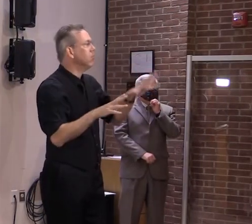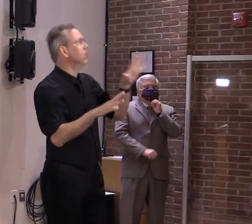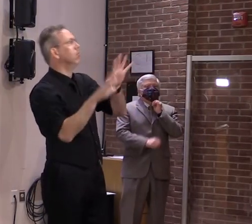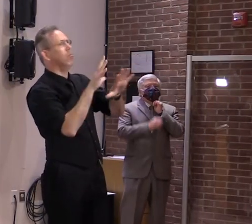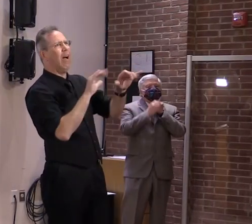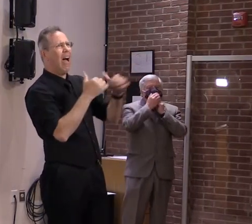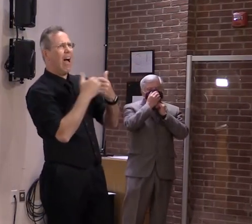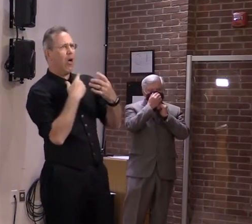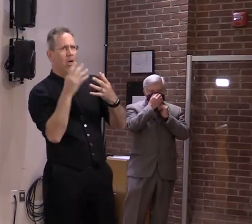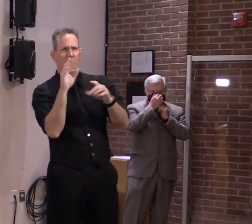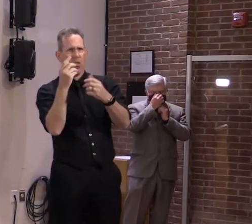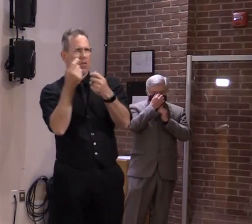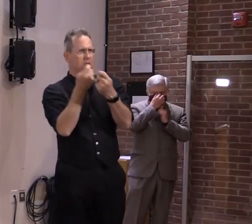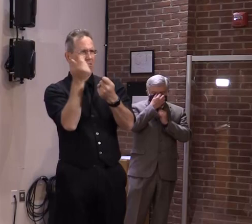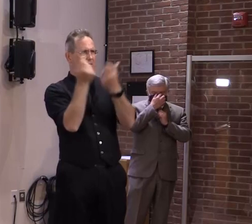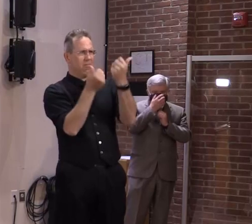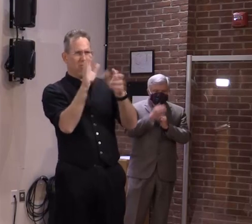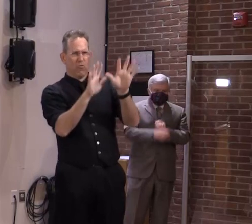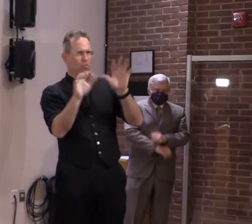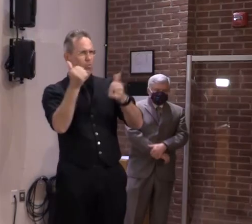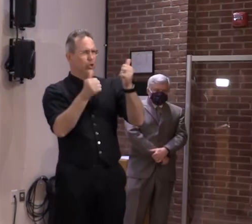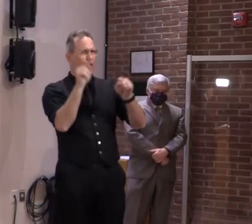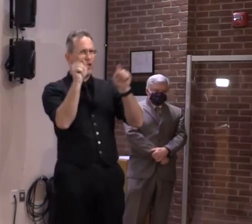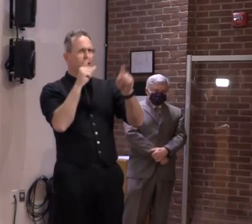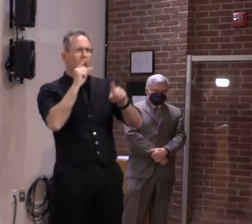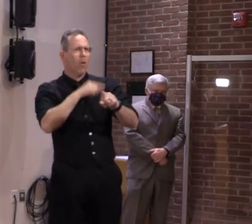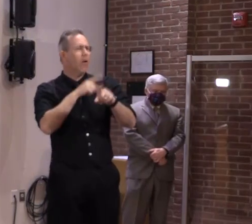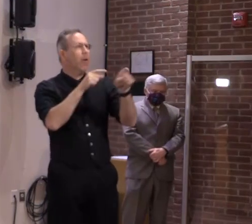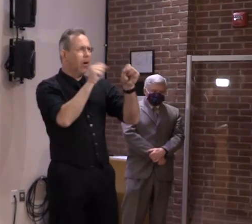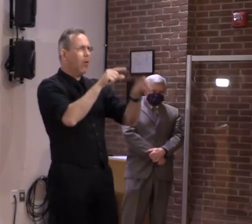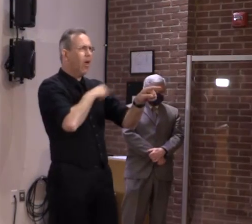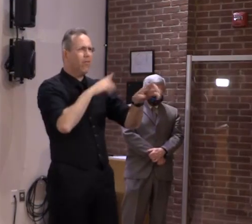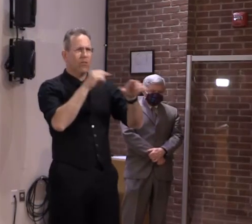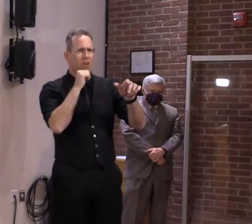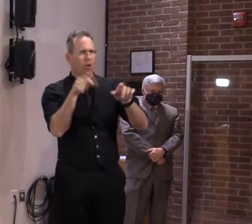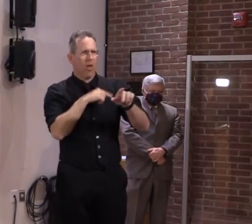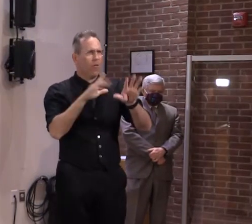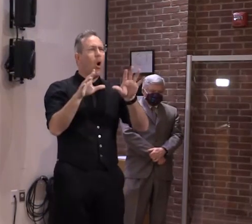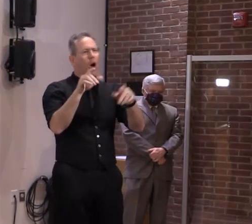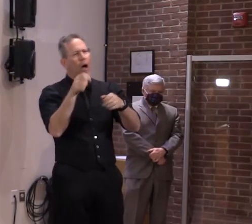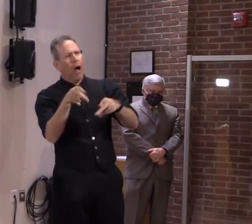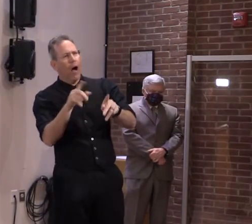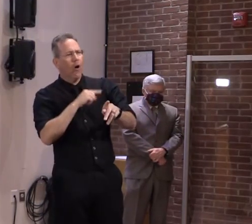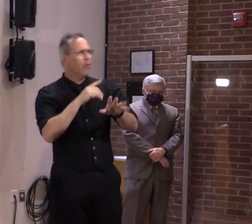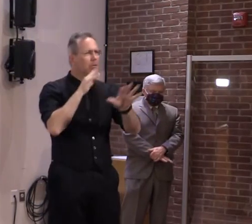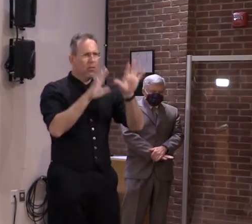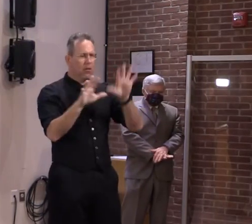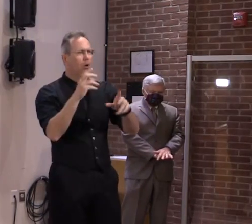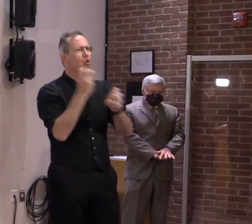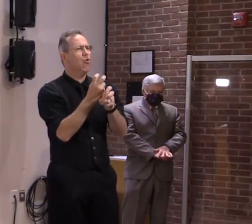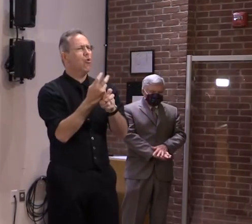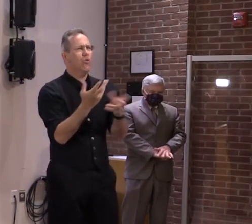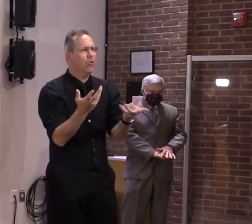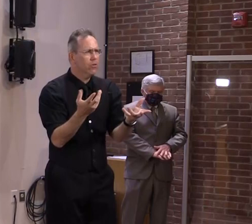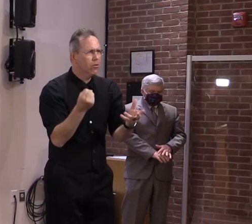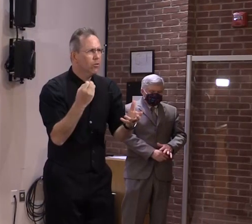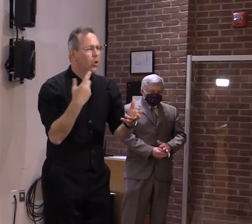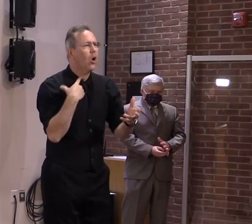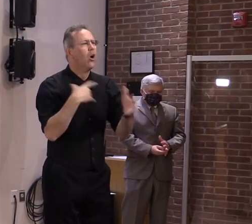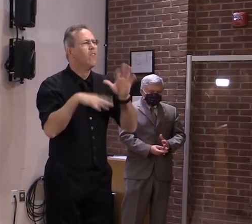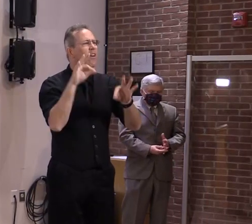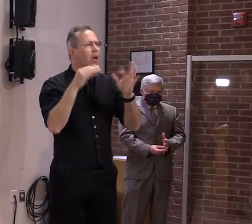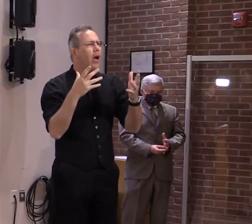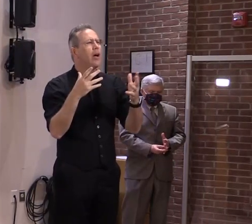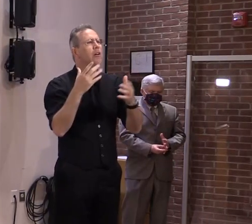adjudications. And what we were finding is that a majority of claimants were simply answering the question incorrectly. So upon